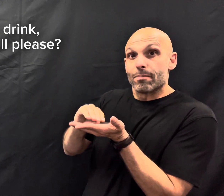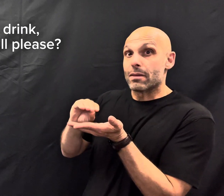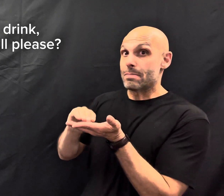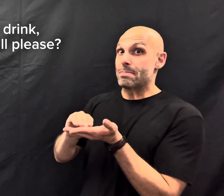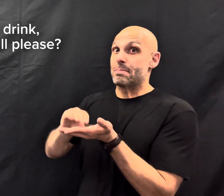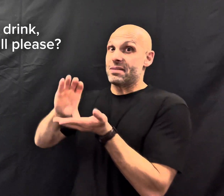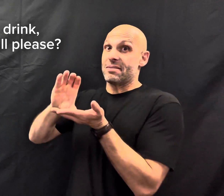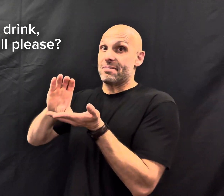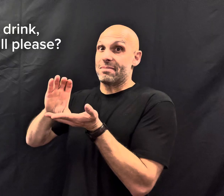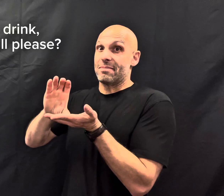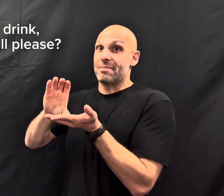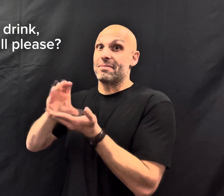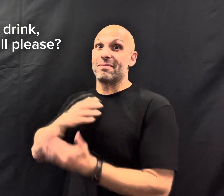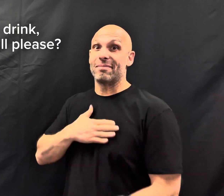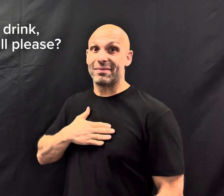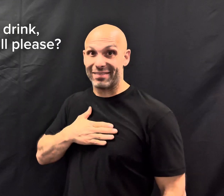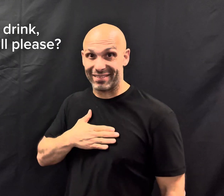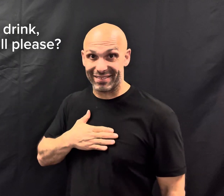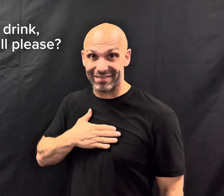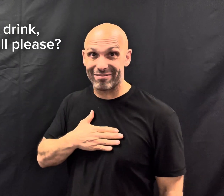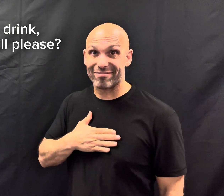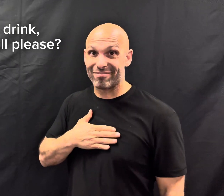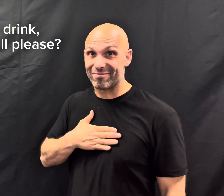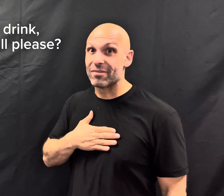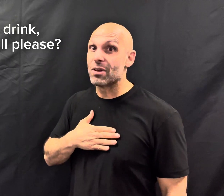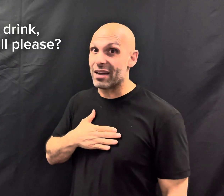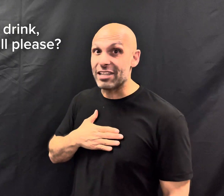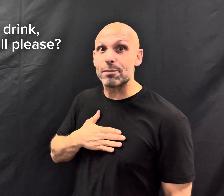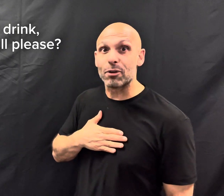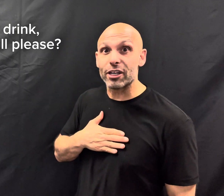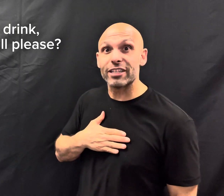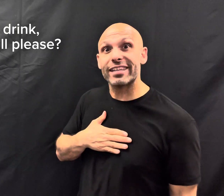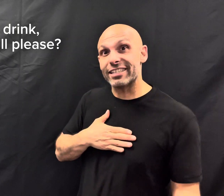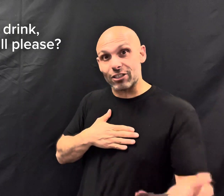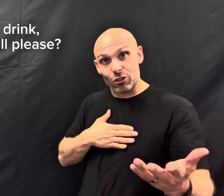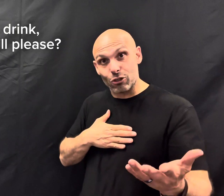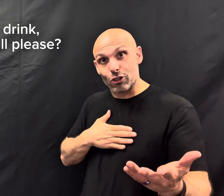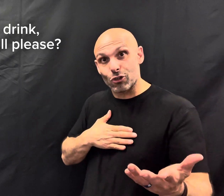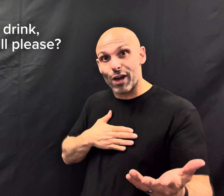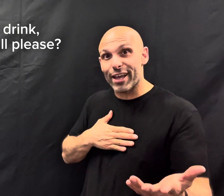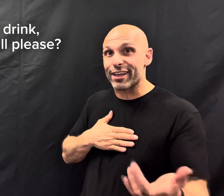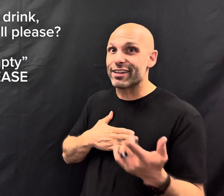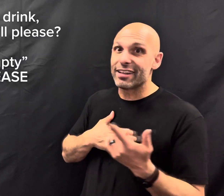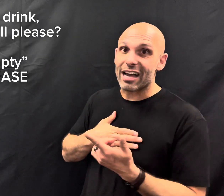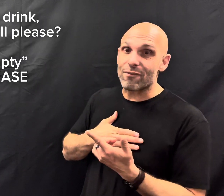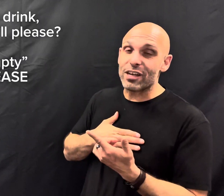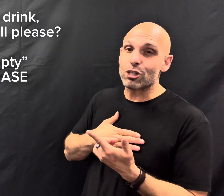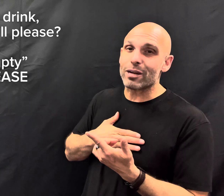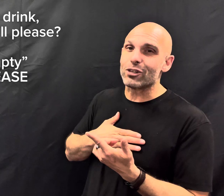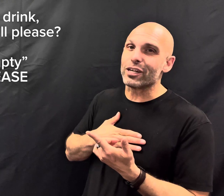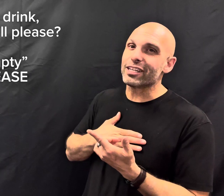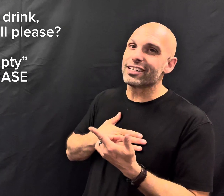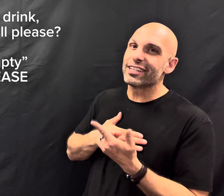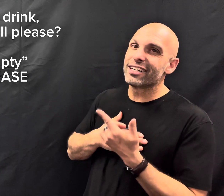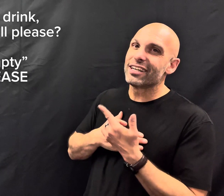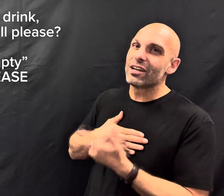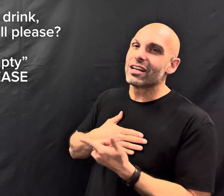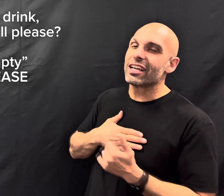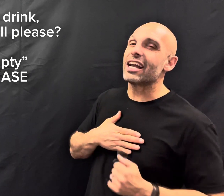That's a pretty good sentence. You should try it. I finished my drink. Can I have a